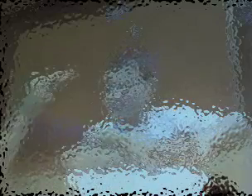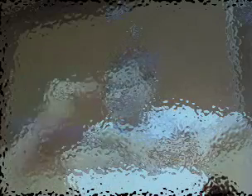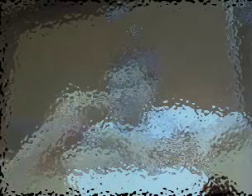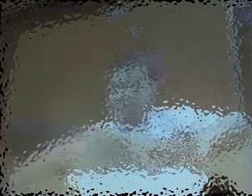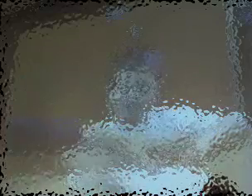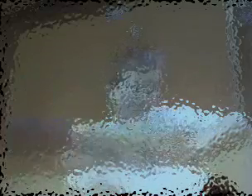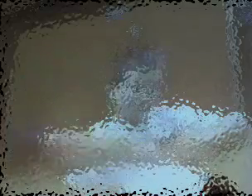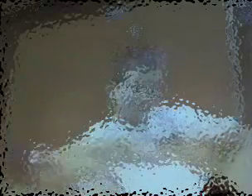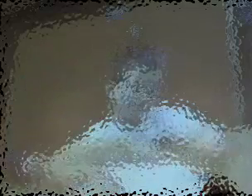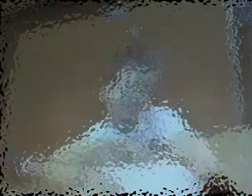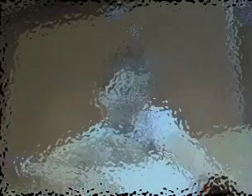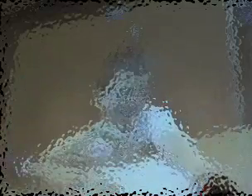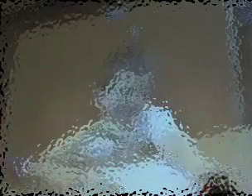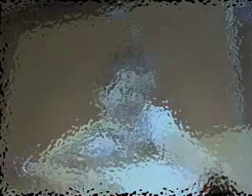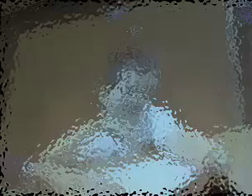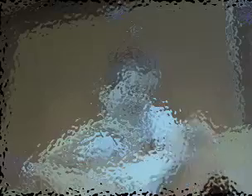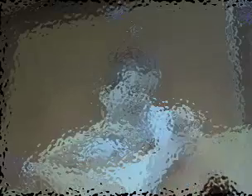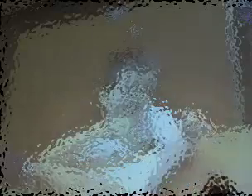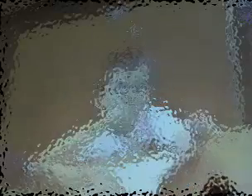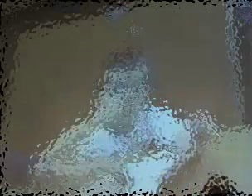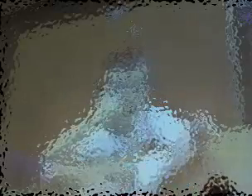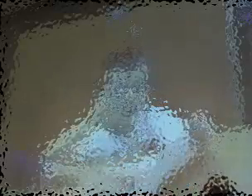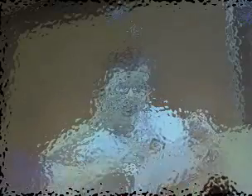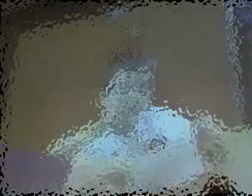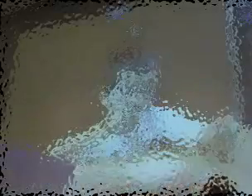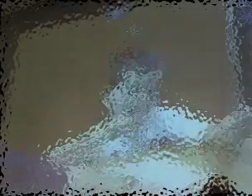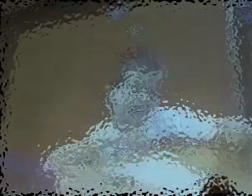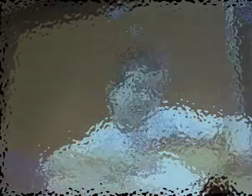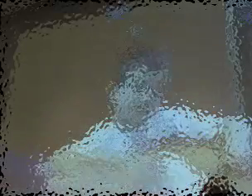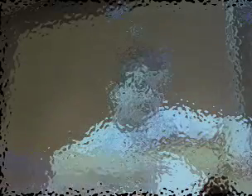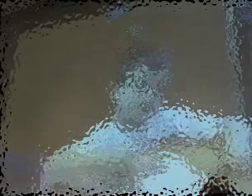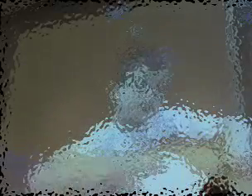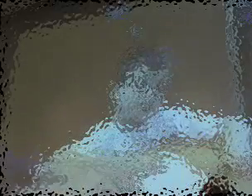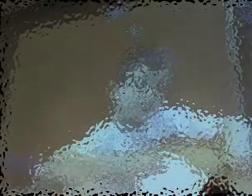Look at the sentence. I can't see it. I can't see it.